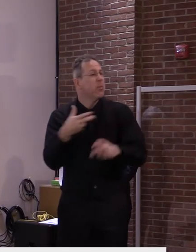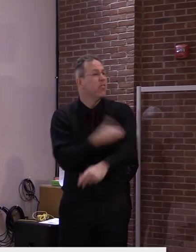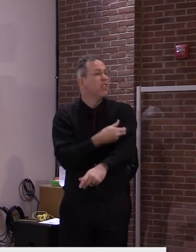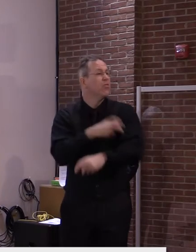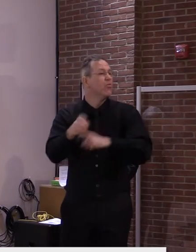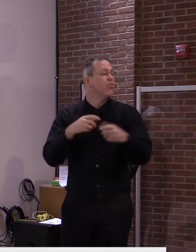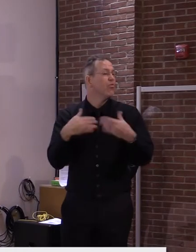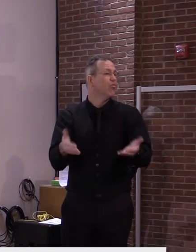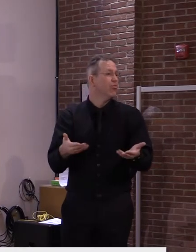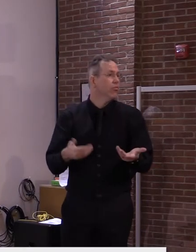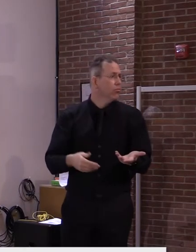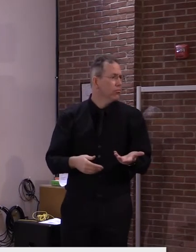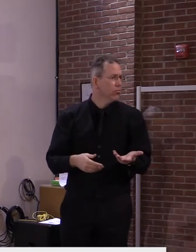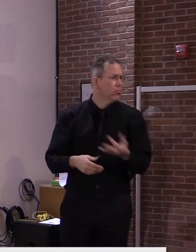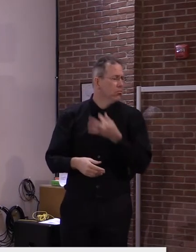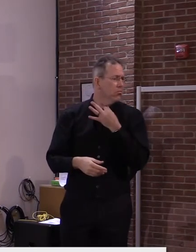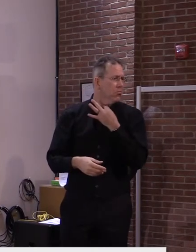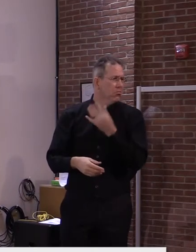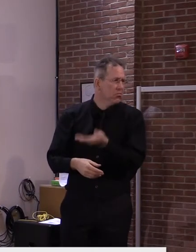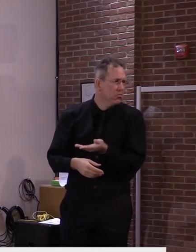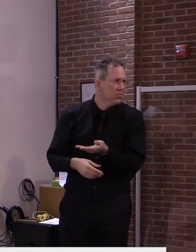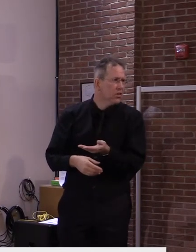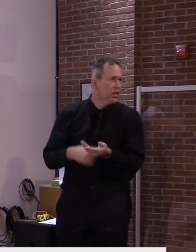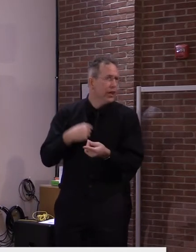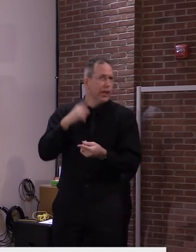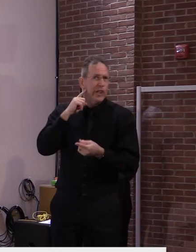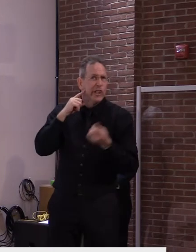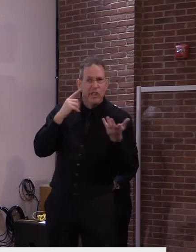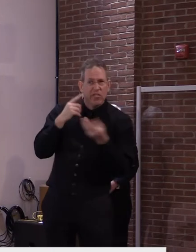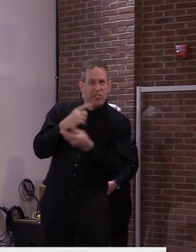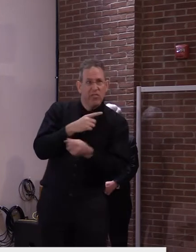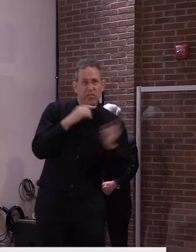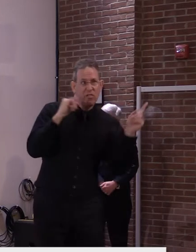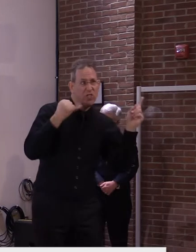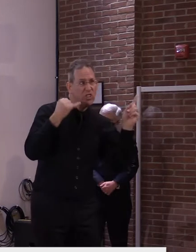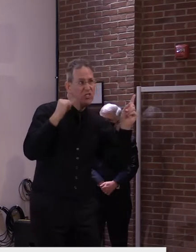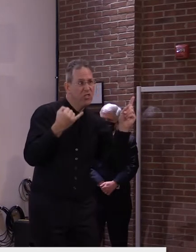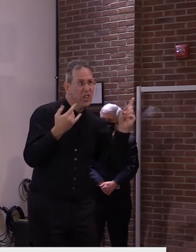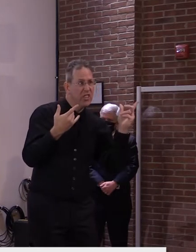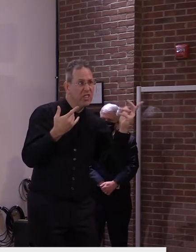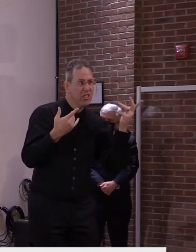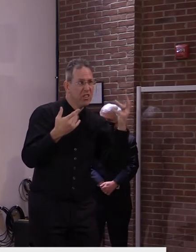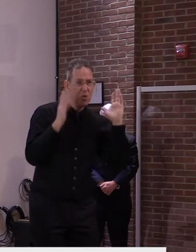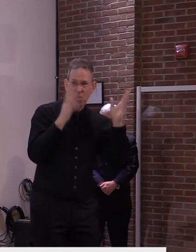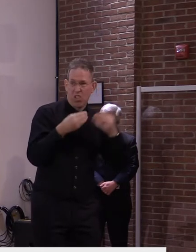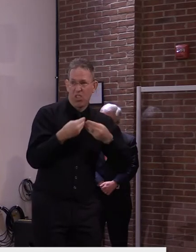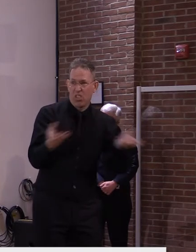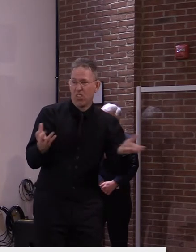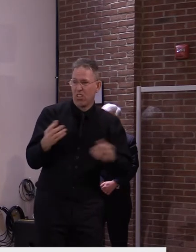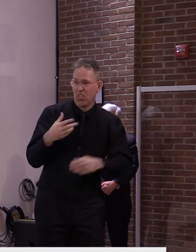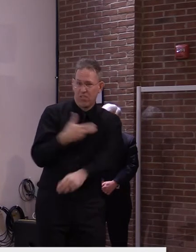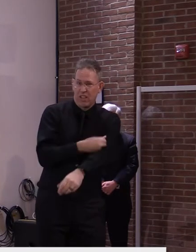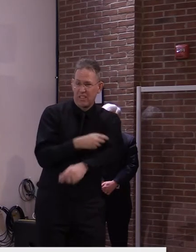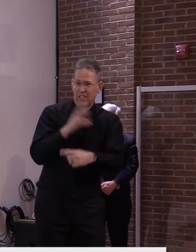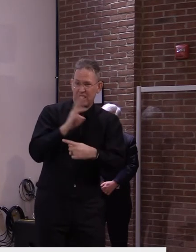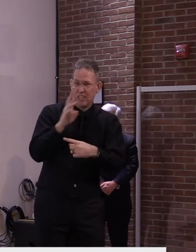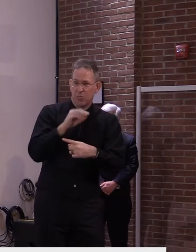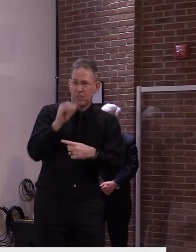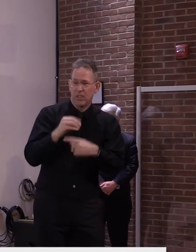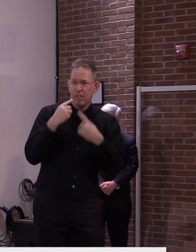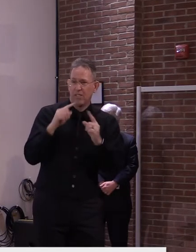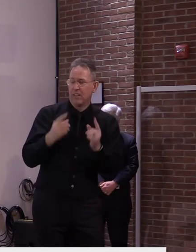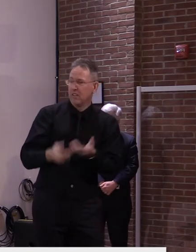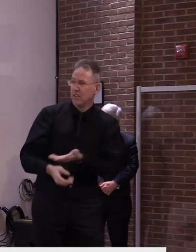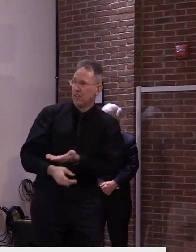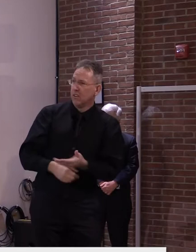going to submit emergency use authorization, you know, imminently? I'm sure this is a question that Dr. Levine would like to